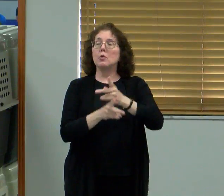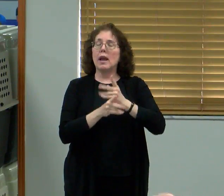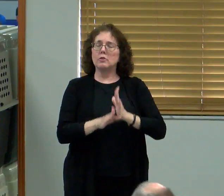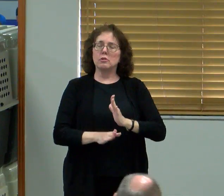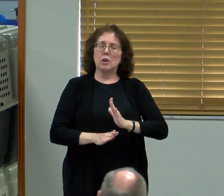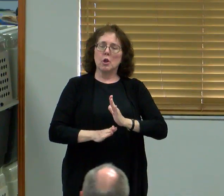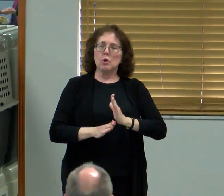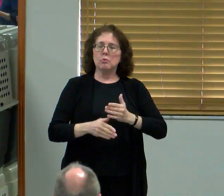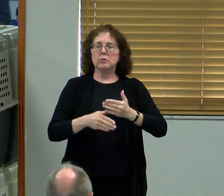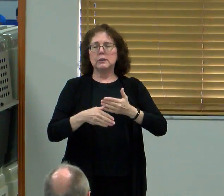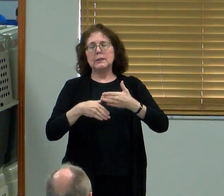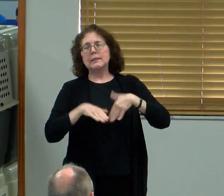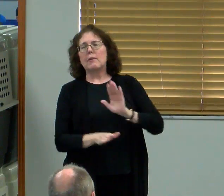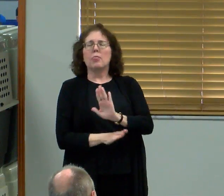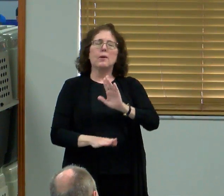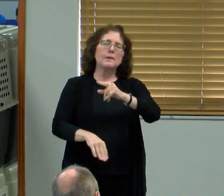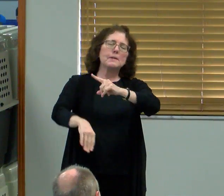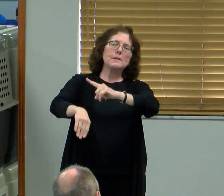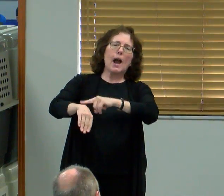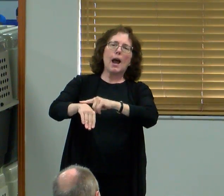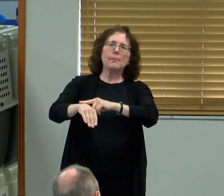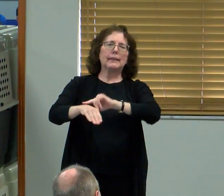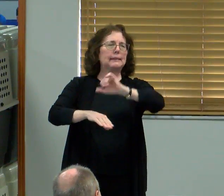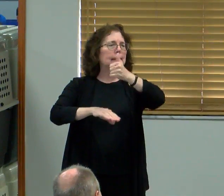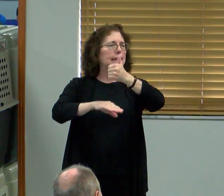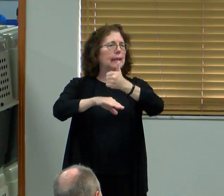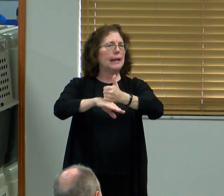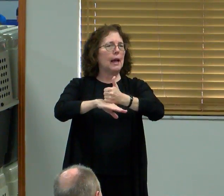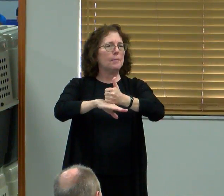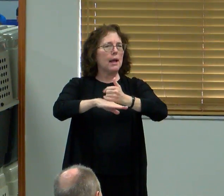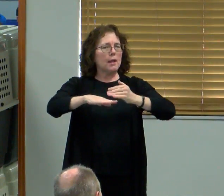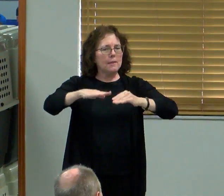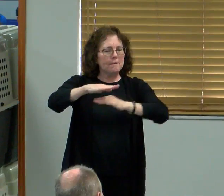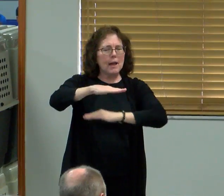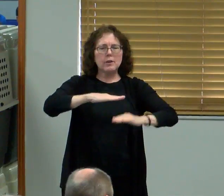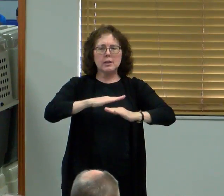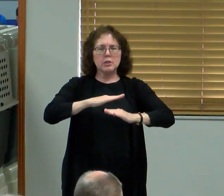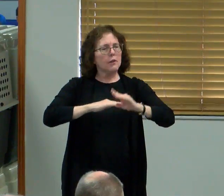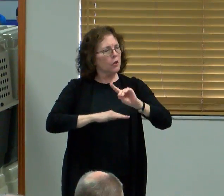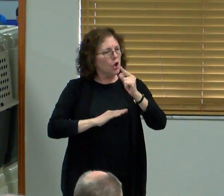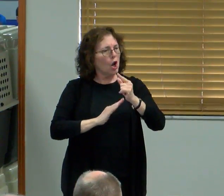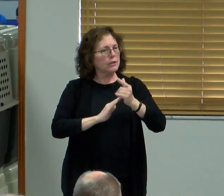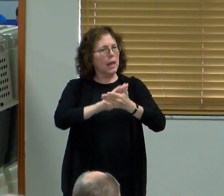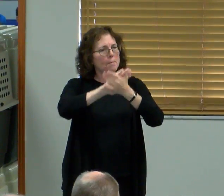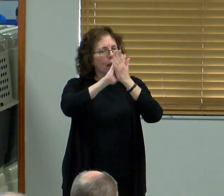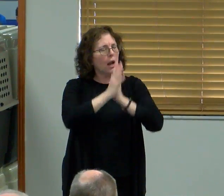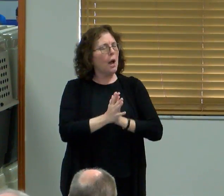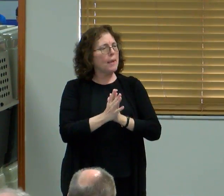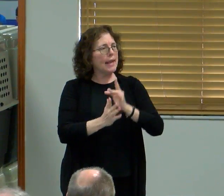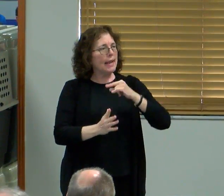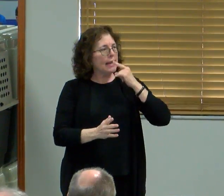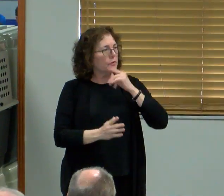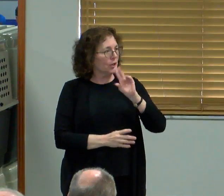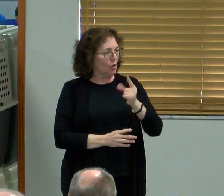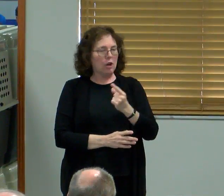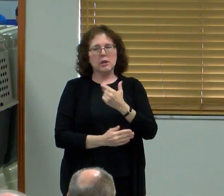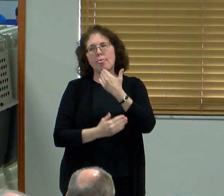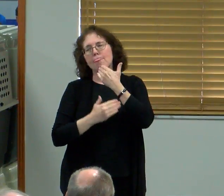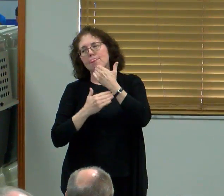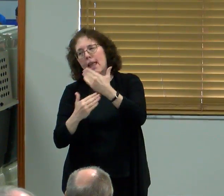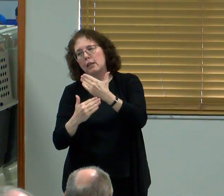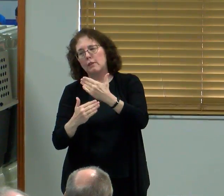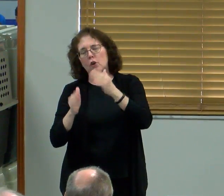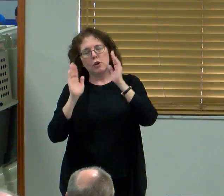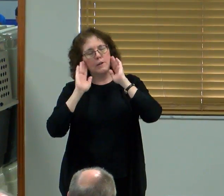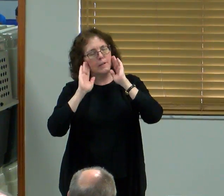their time and just laid the foundation that led these dogs to becoming hearing dogs. Thank you all for your dedication and your